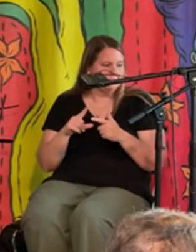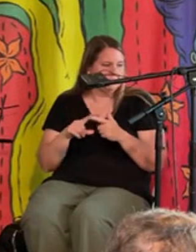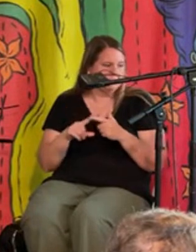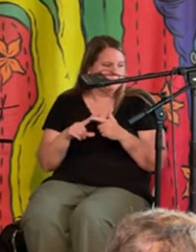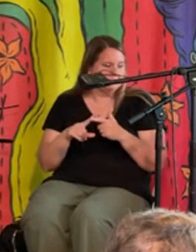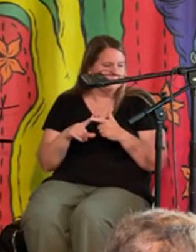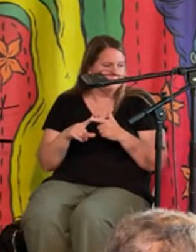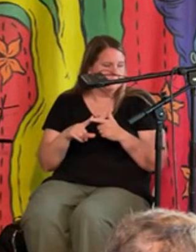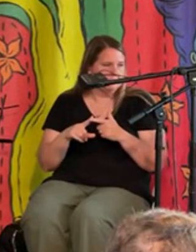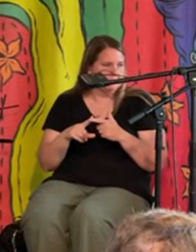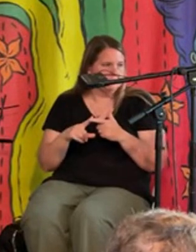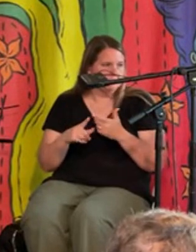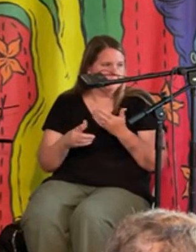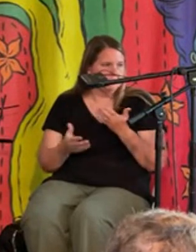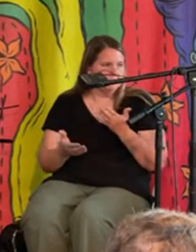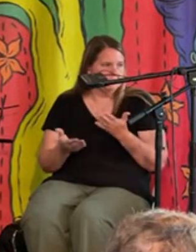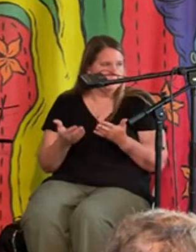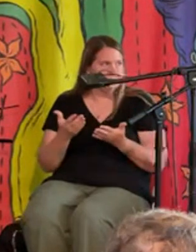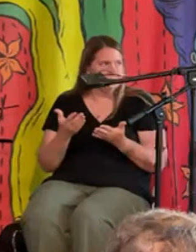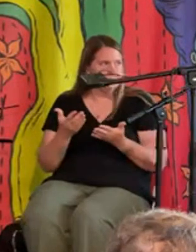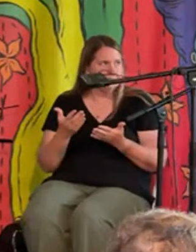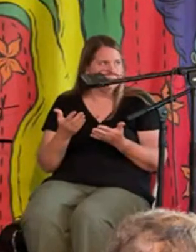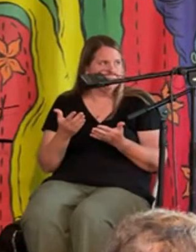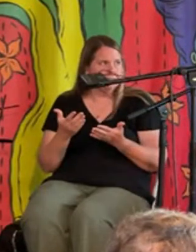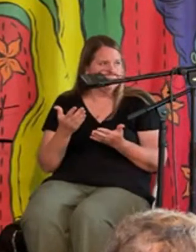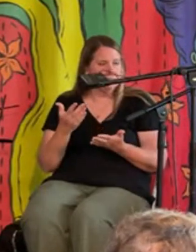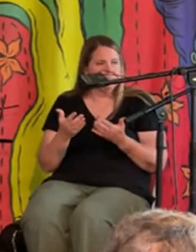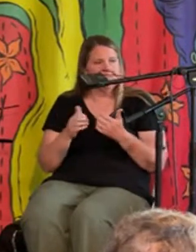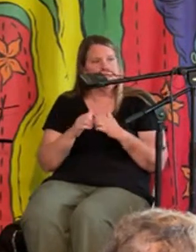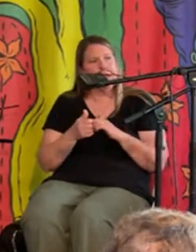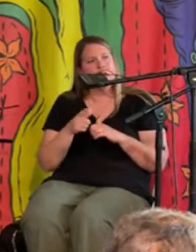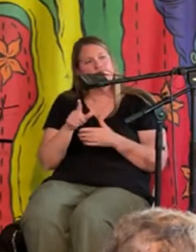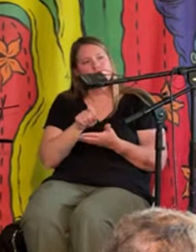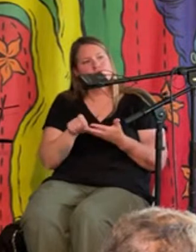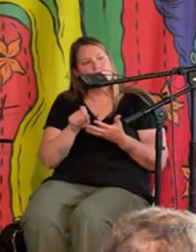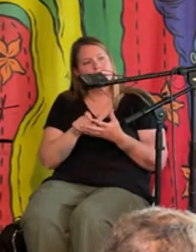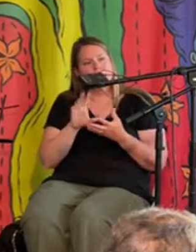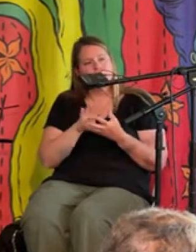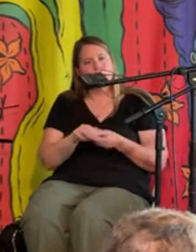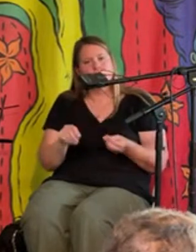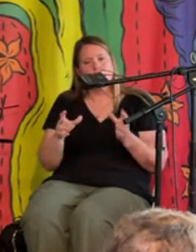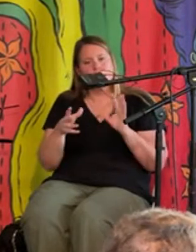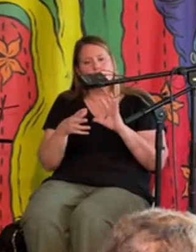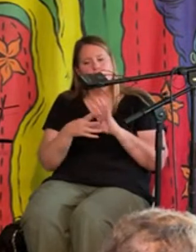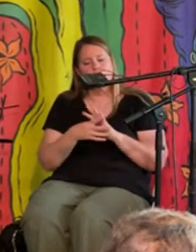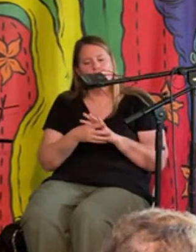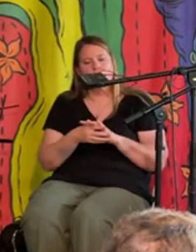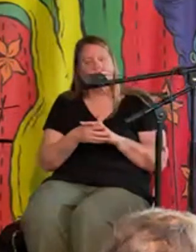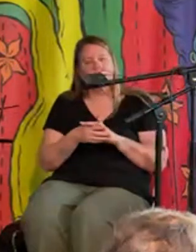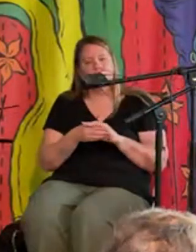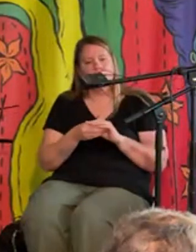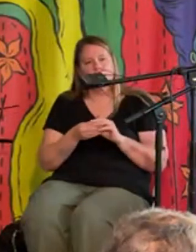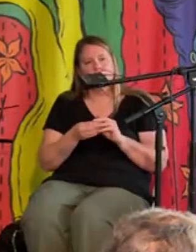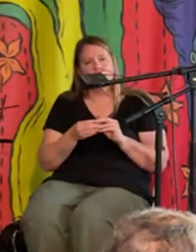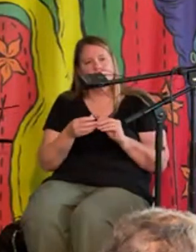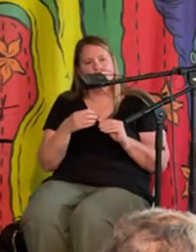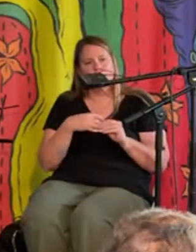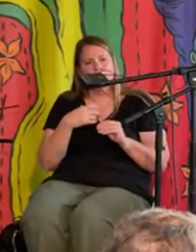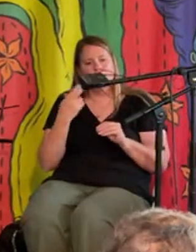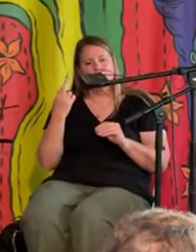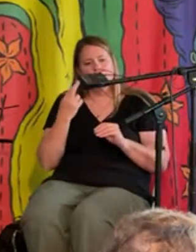Many ways to answer this question, how do you write a story, you know? I realized I had to kill a lot of